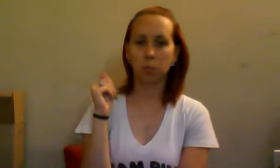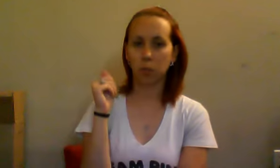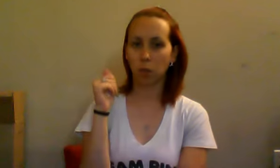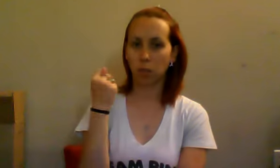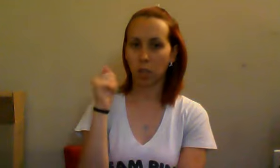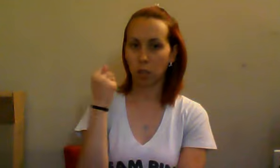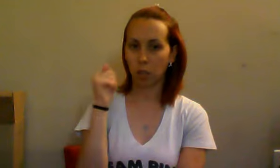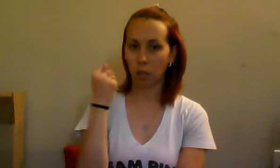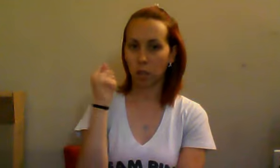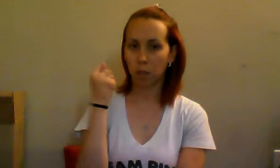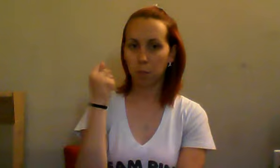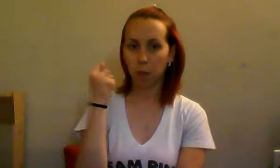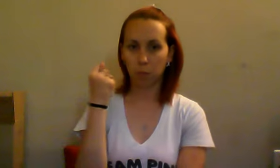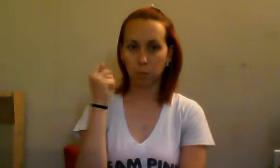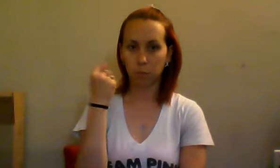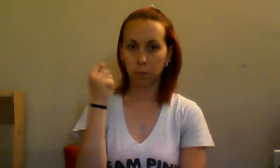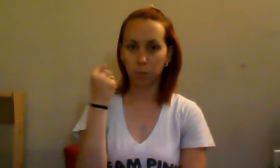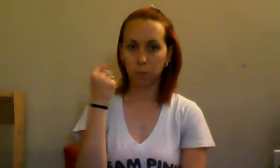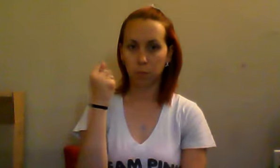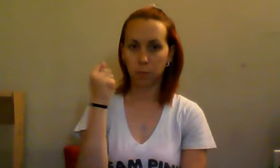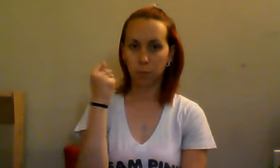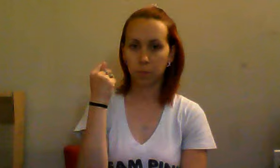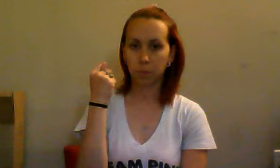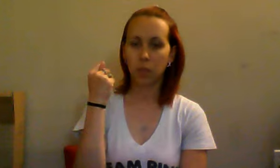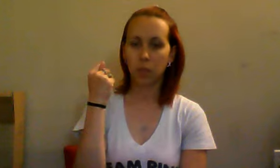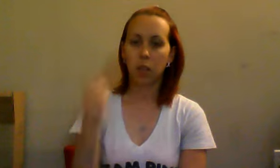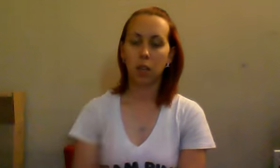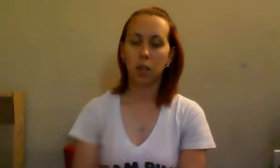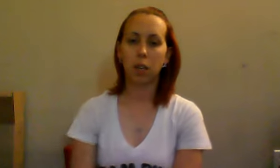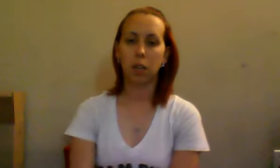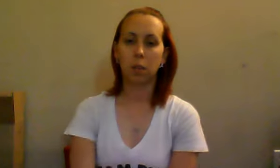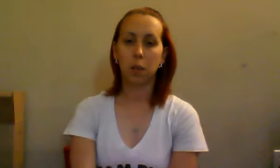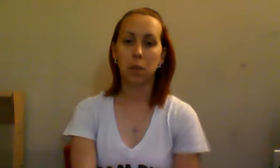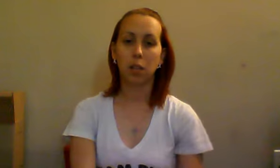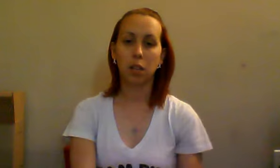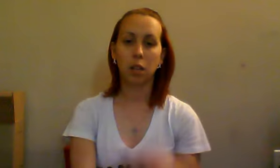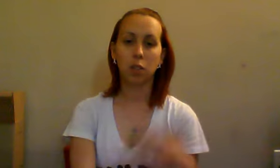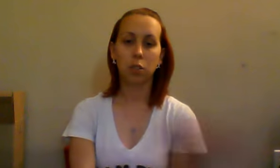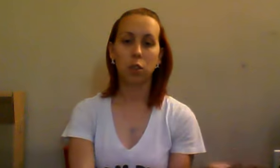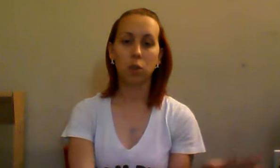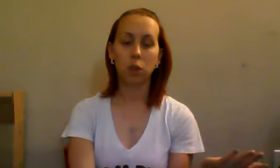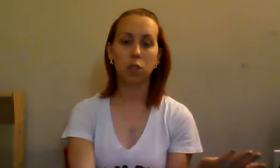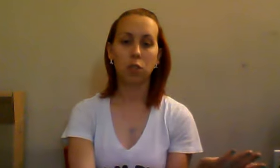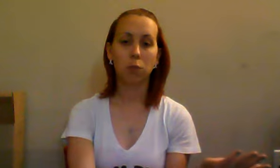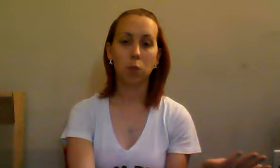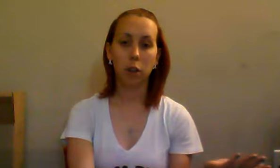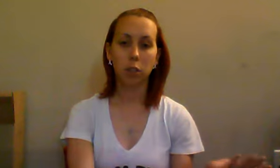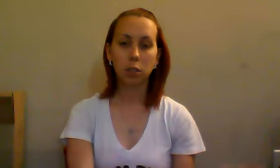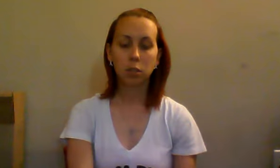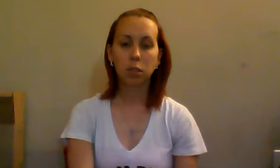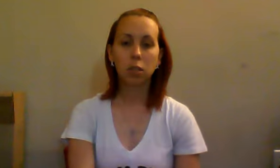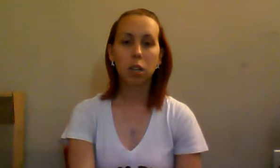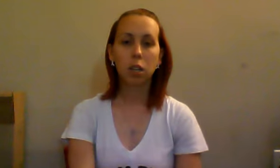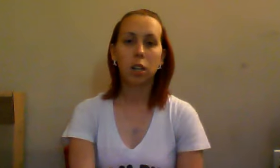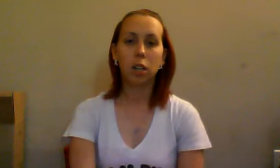hold it and shake. Bathroom. Maybe they need to go get a drink of water.